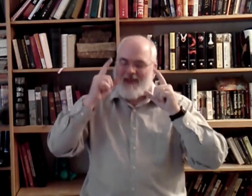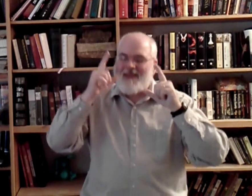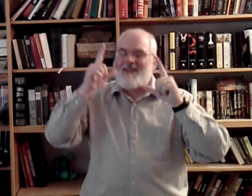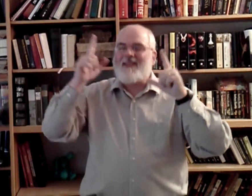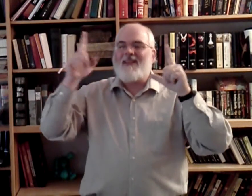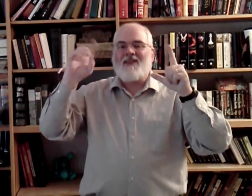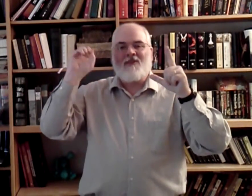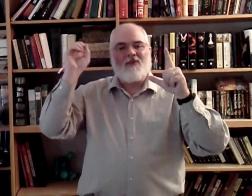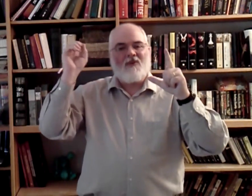Amazing